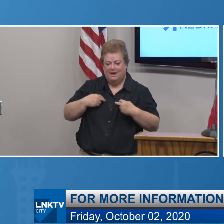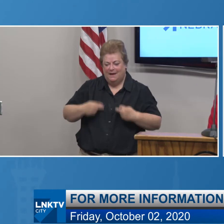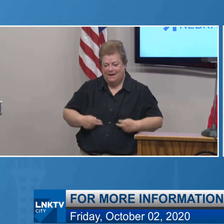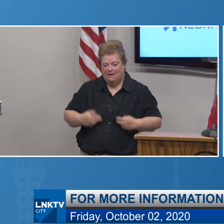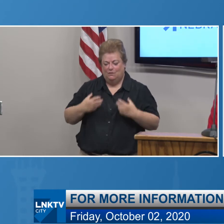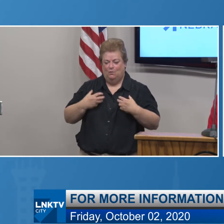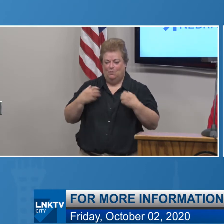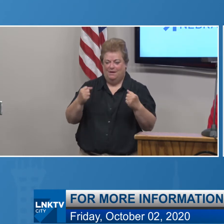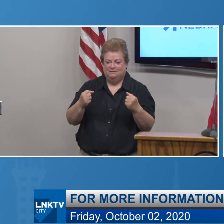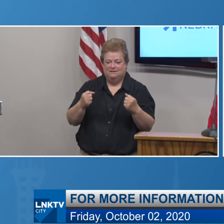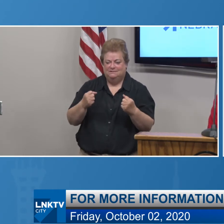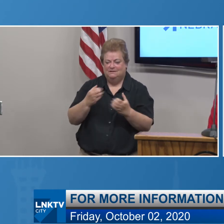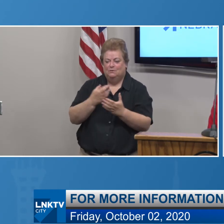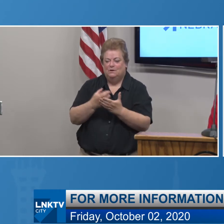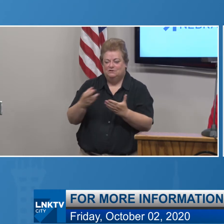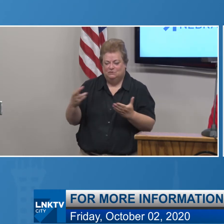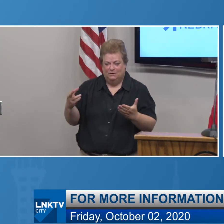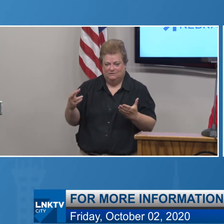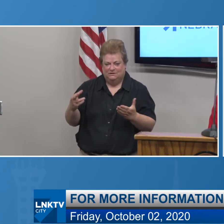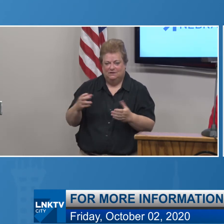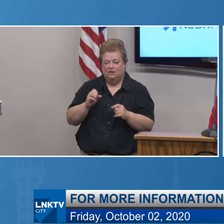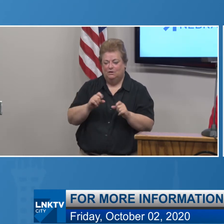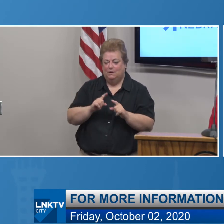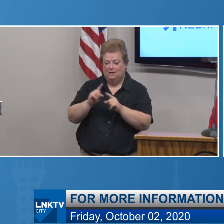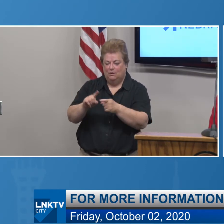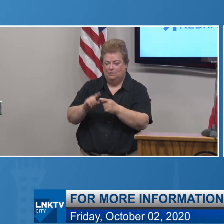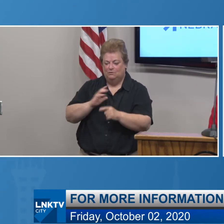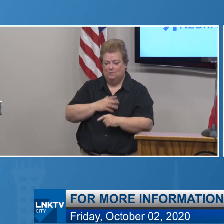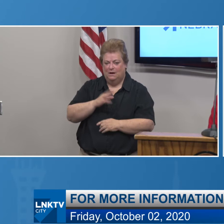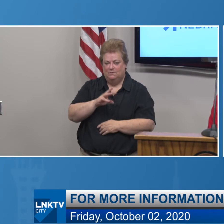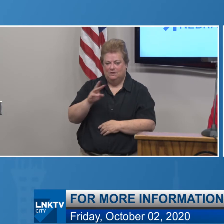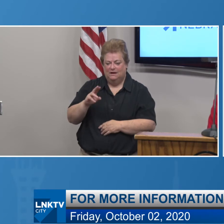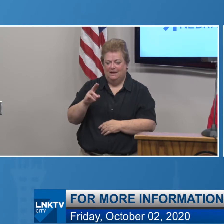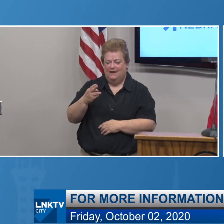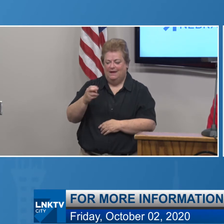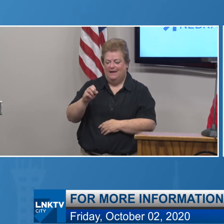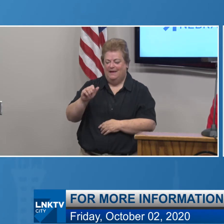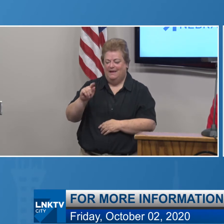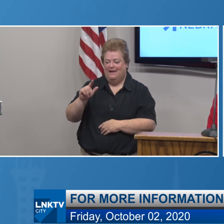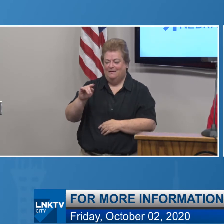the community. So you can go to our website,